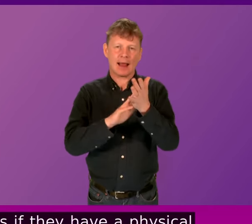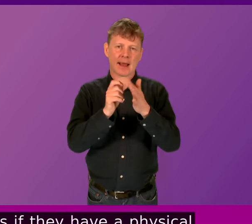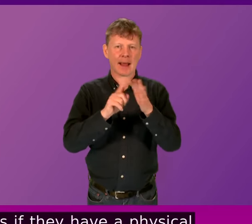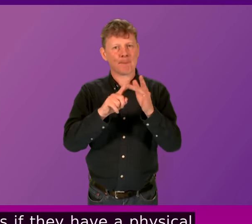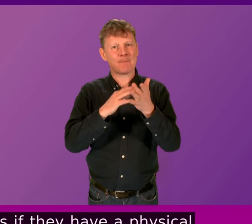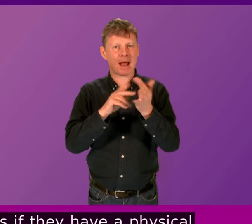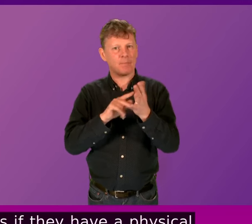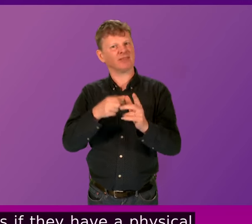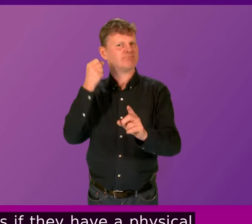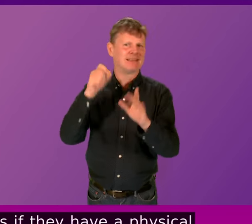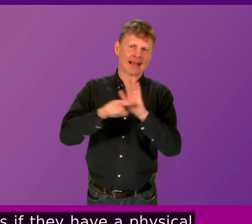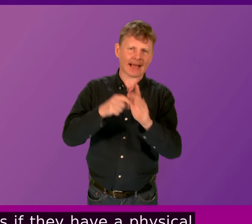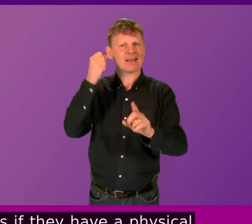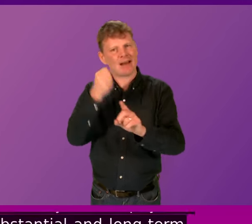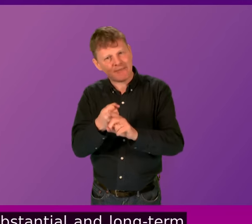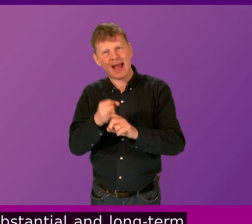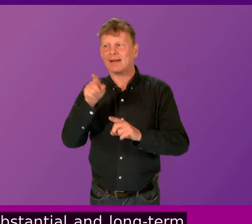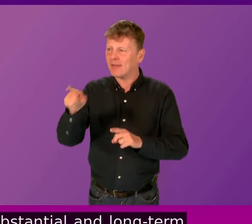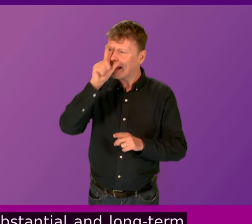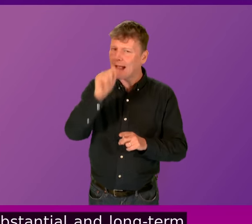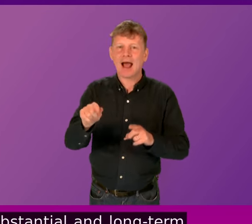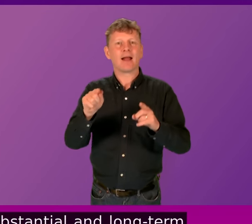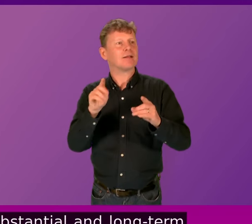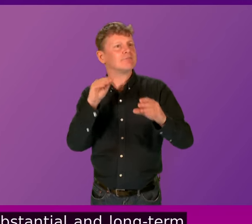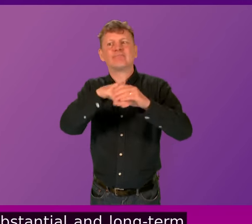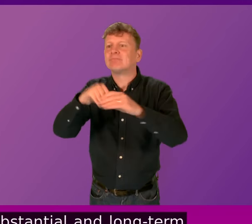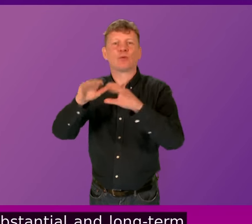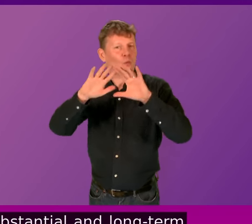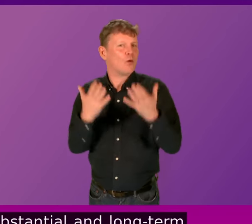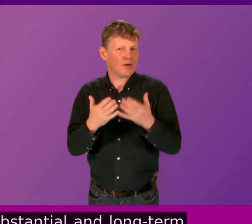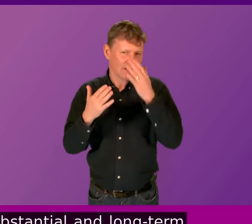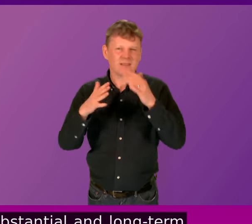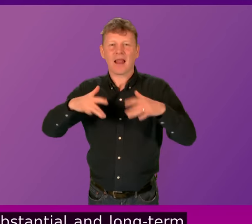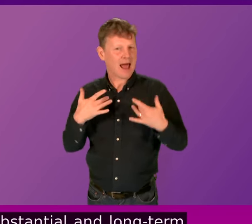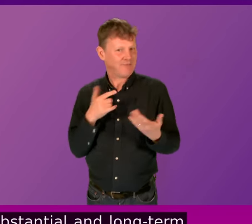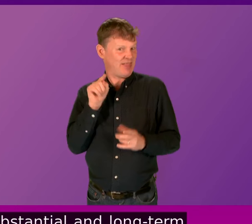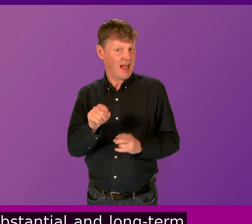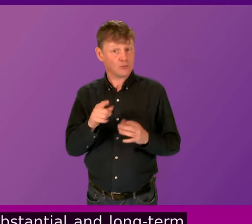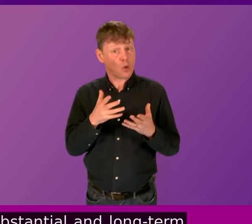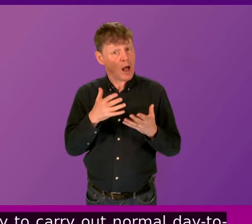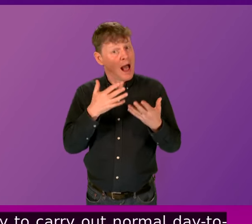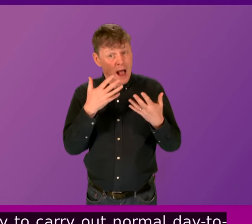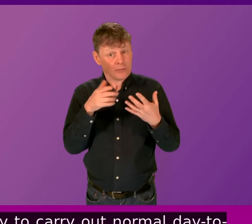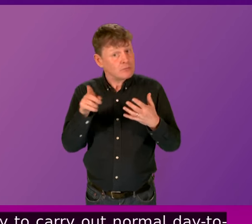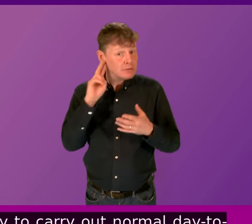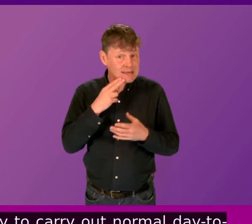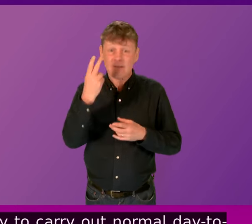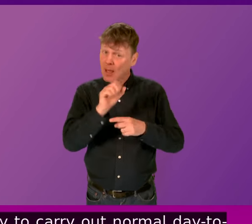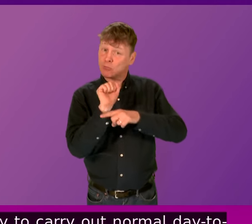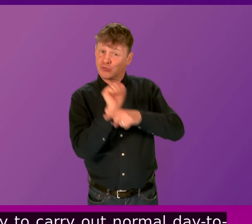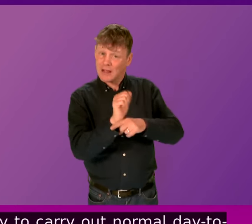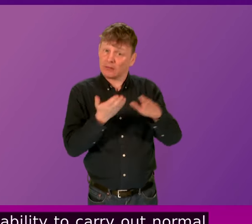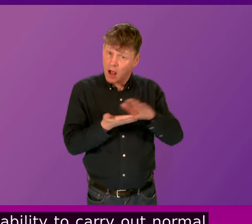adverse effect on their ability to carry out normal day-to-day activities. There are protections in the Act